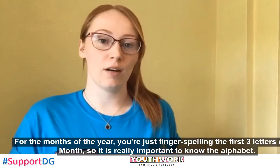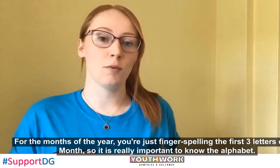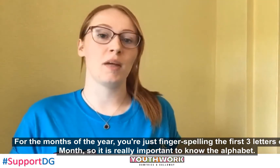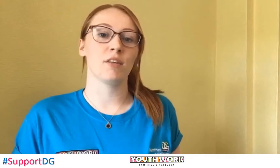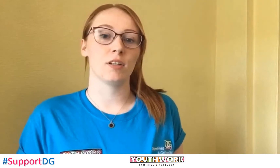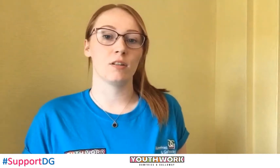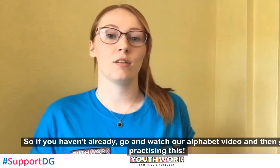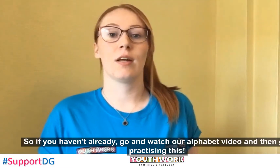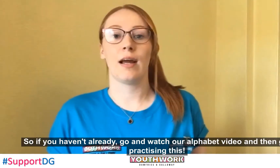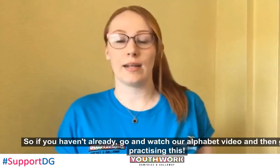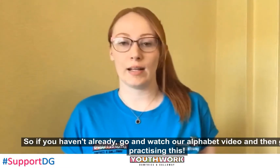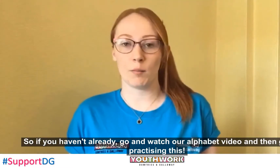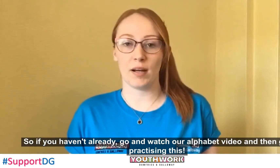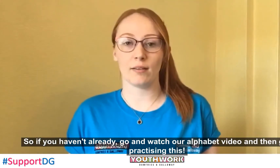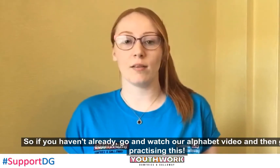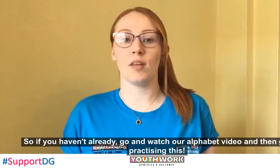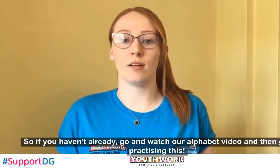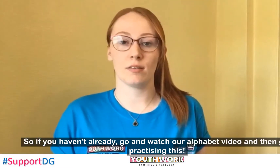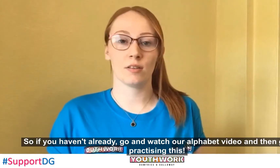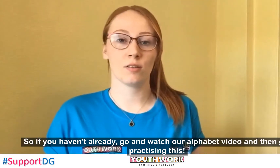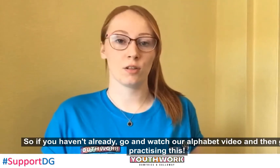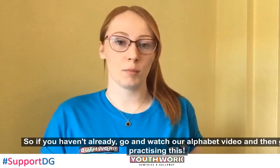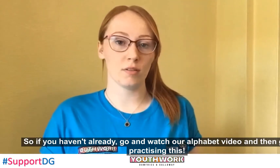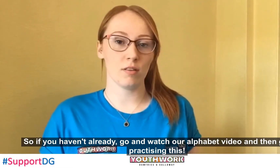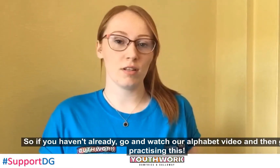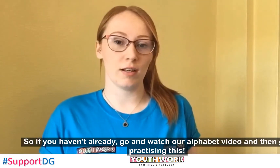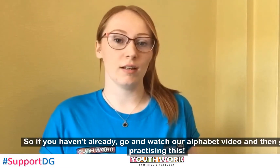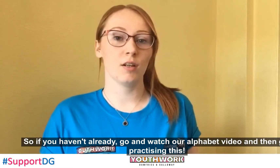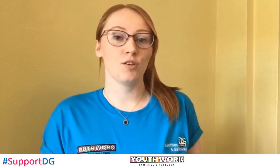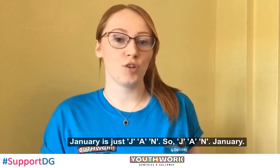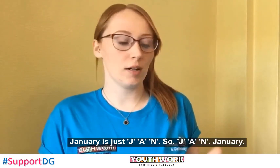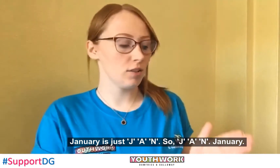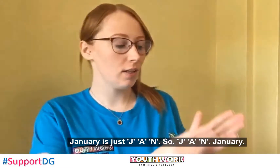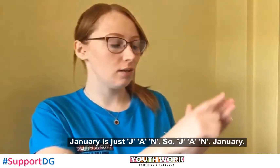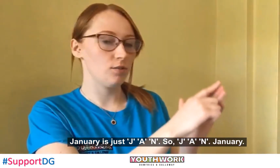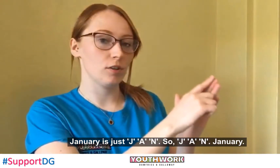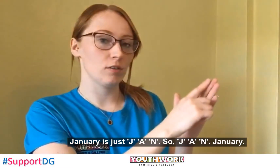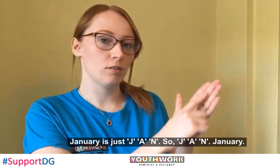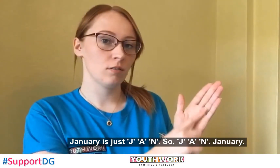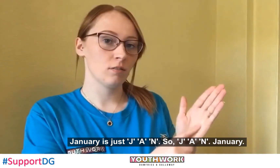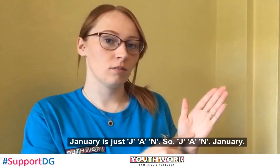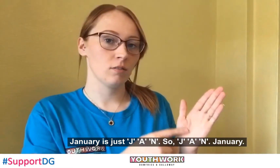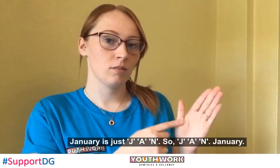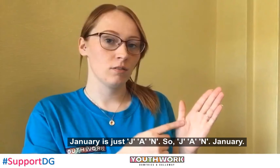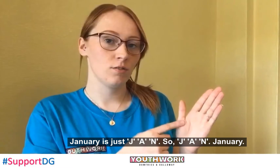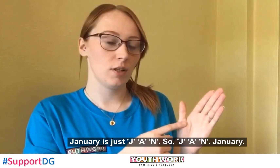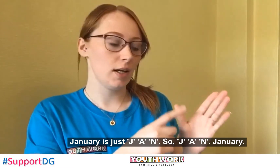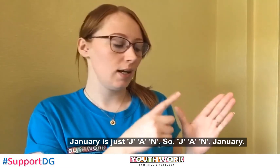alphabet video and then get practicing this. So the month of the year, January is just